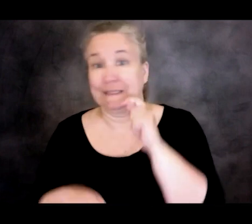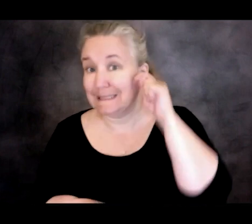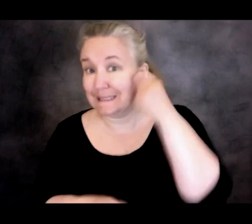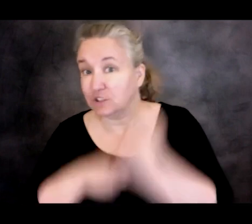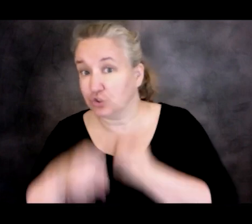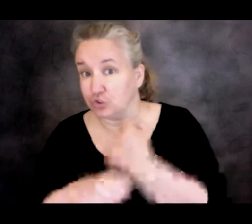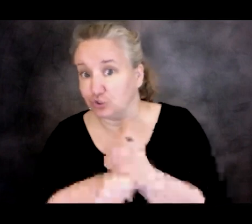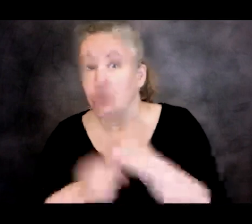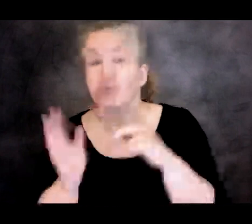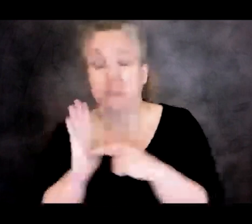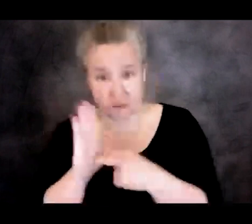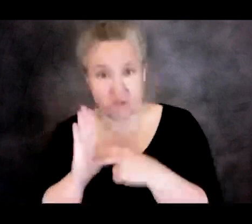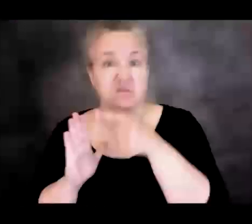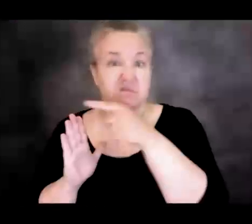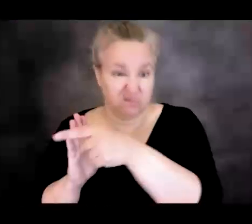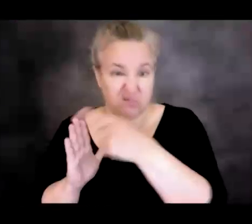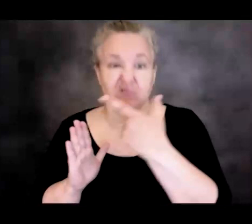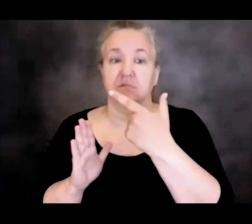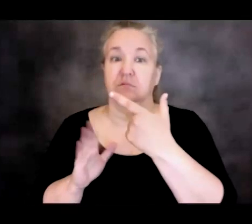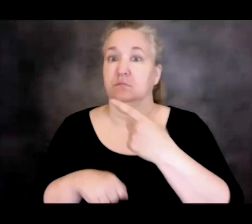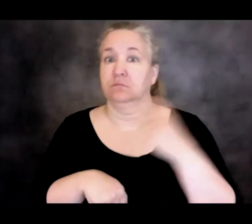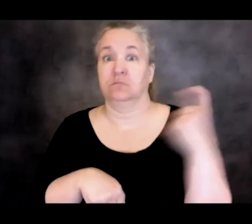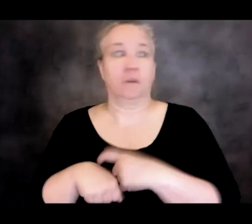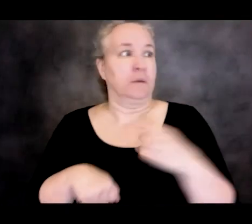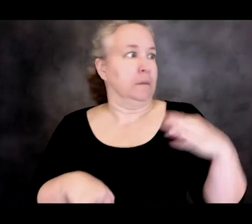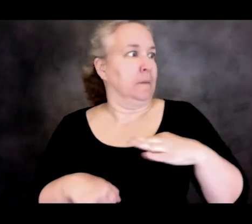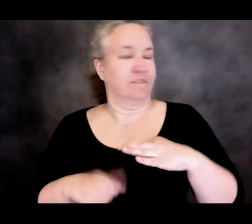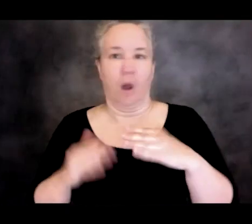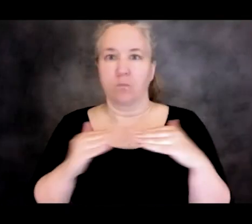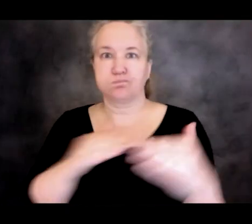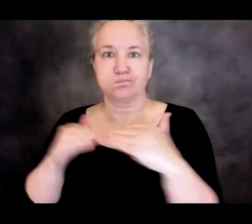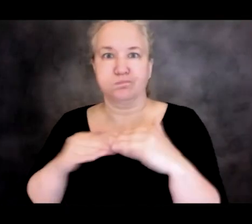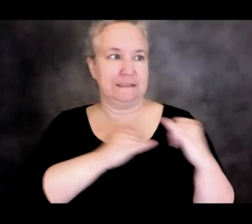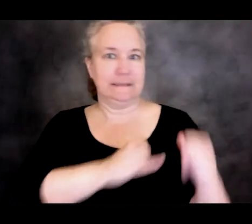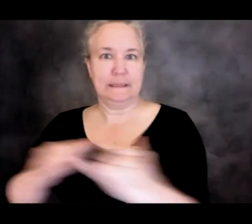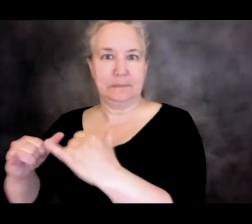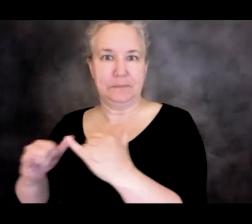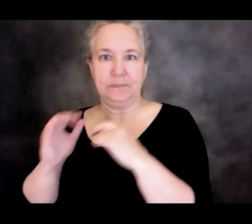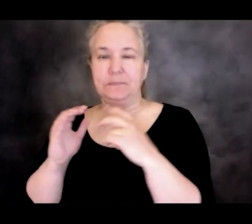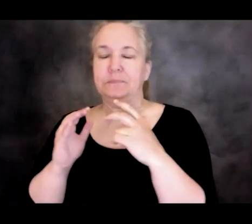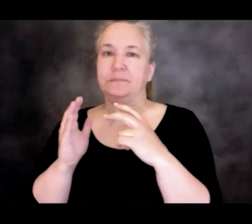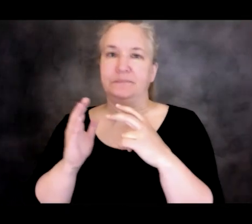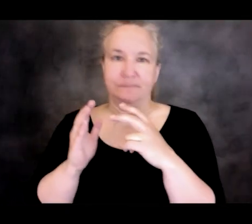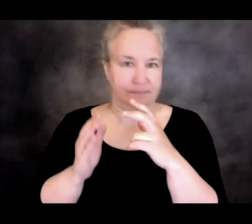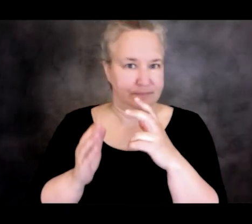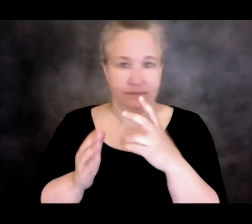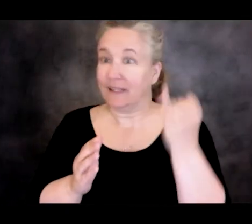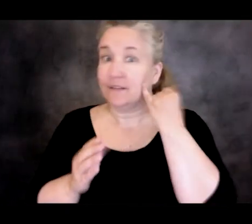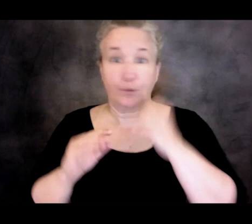able to gain access to these benefits on time with their peers, smoothing otherwise turbulent